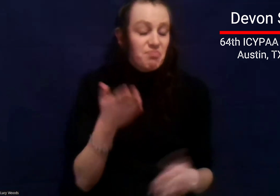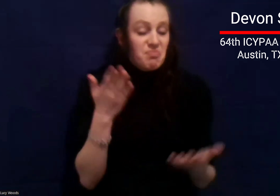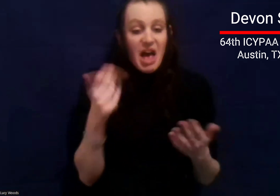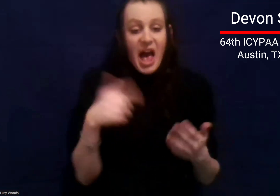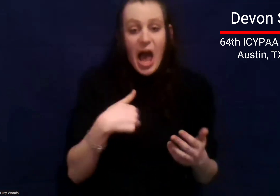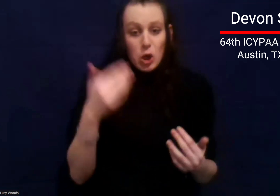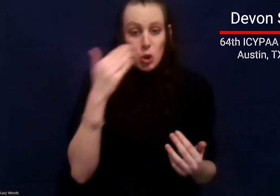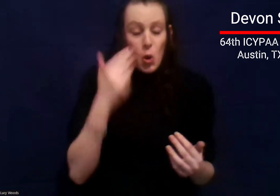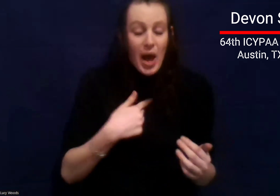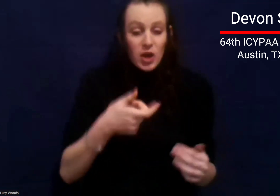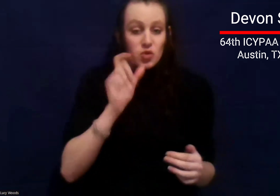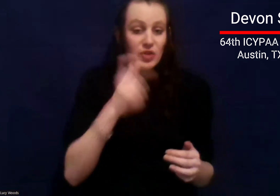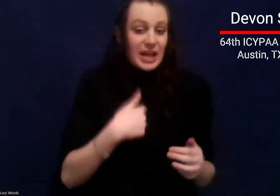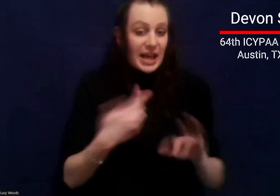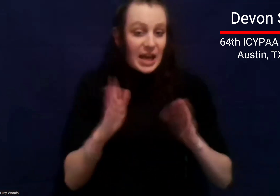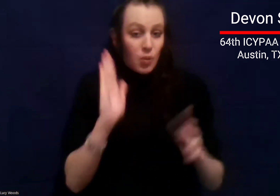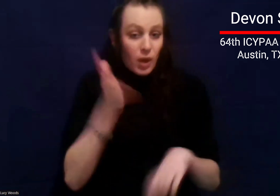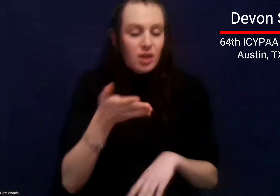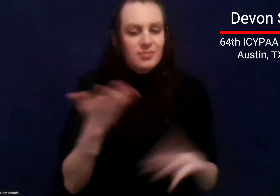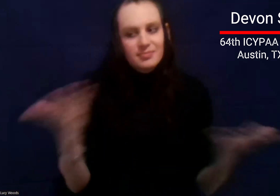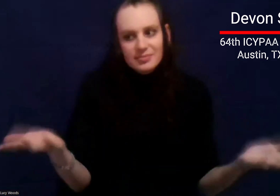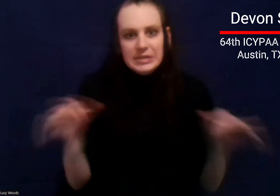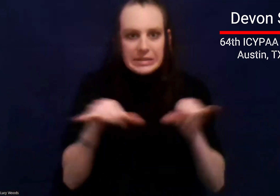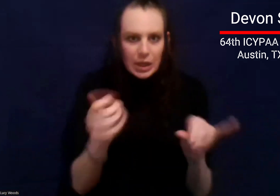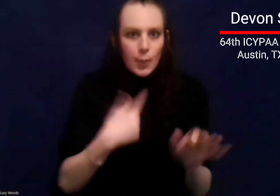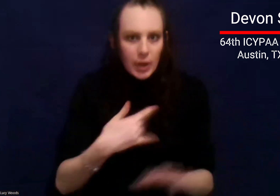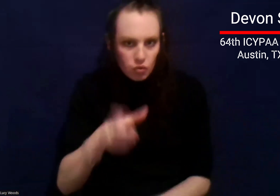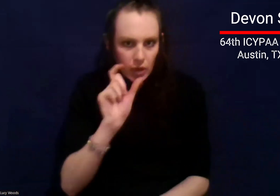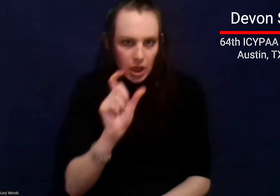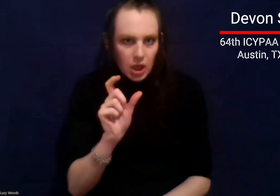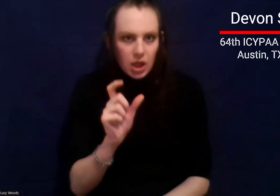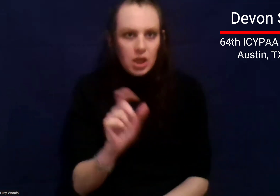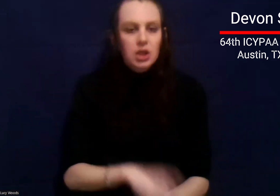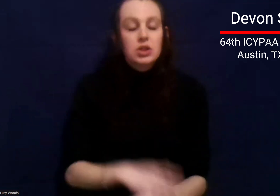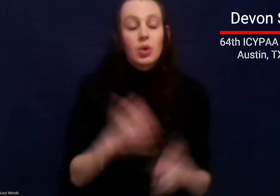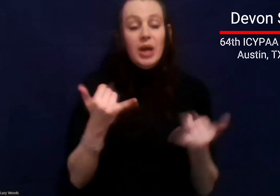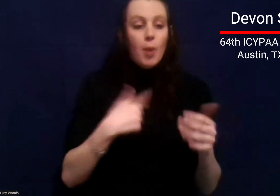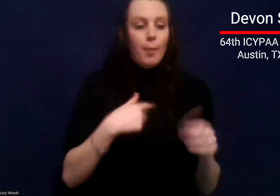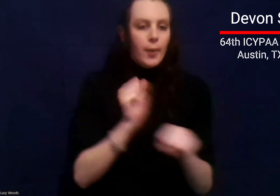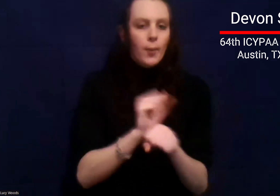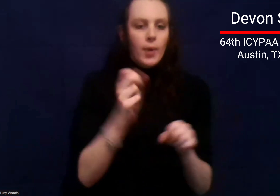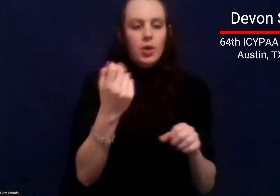as a result of working those 12 steps, my life has been amazing.